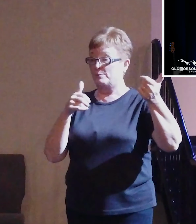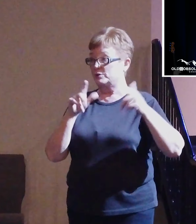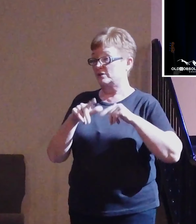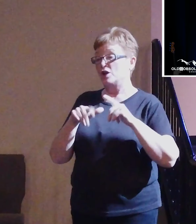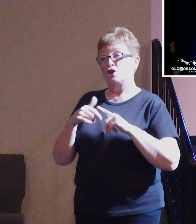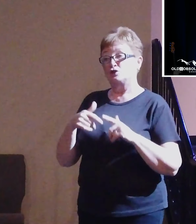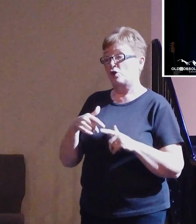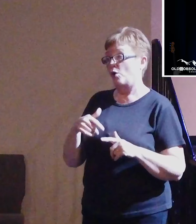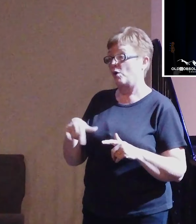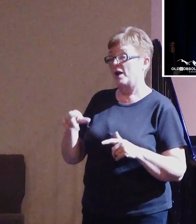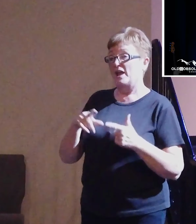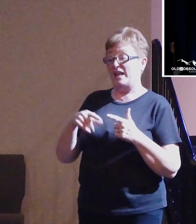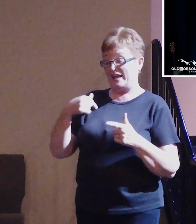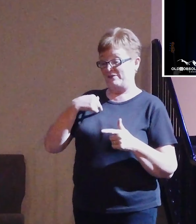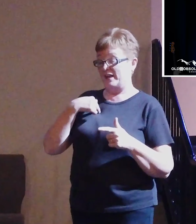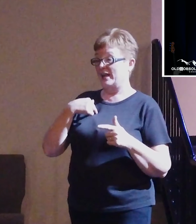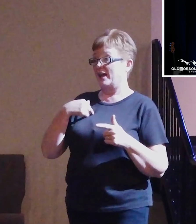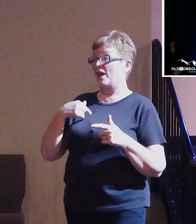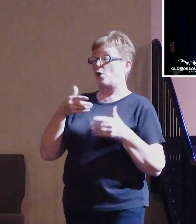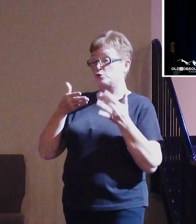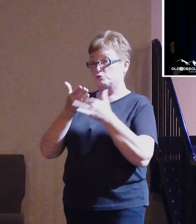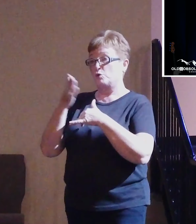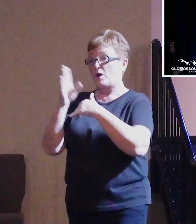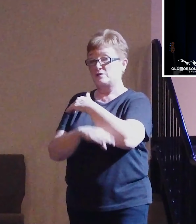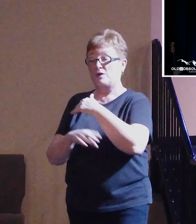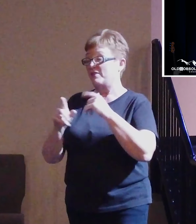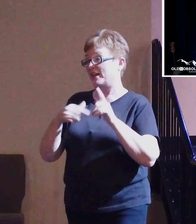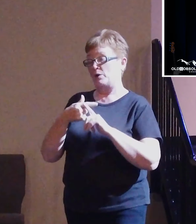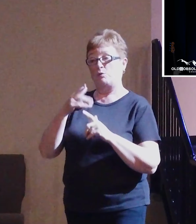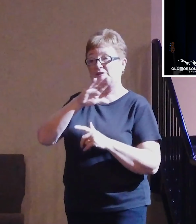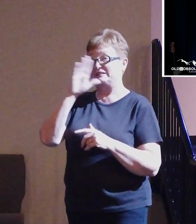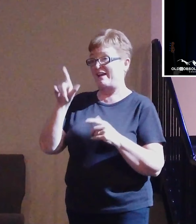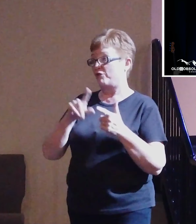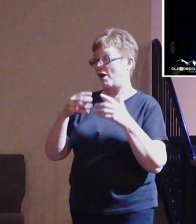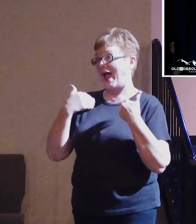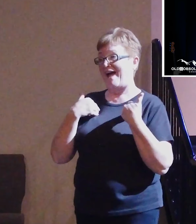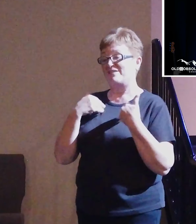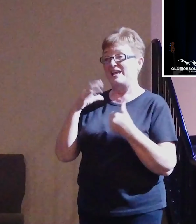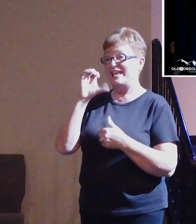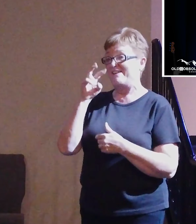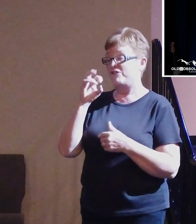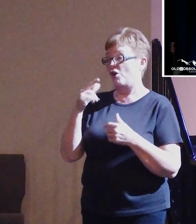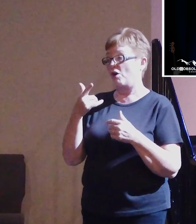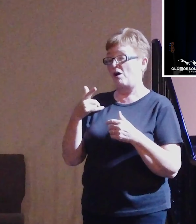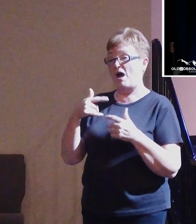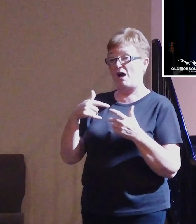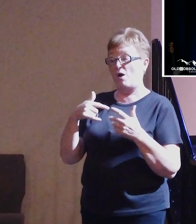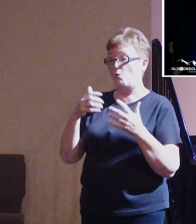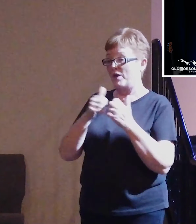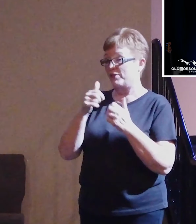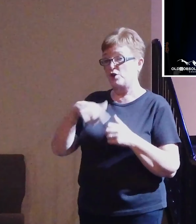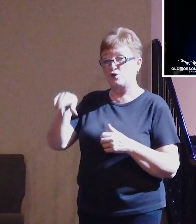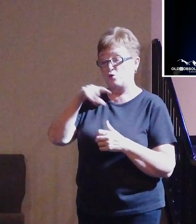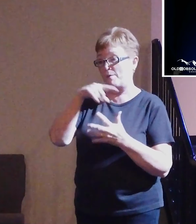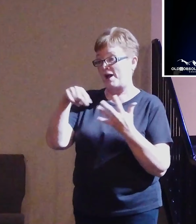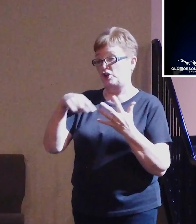shall never again commit any such evil among you. Your eye shall not pity